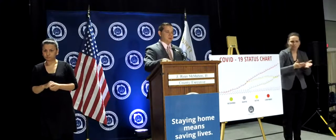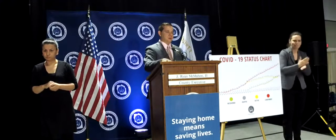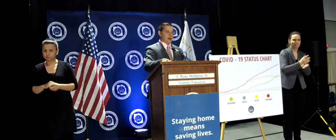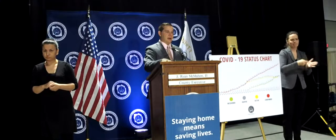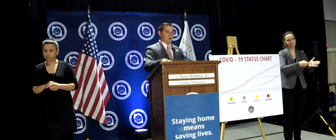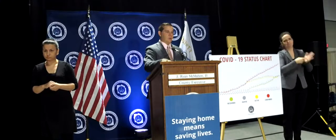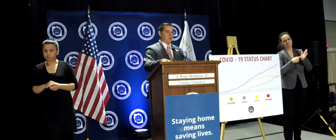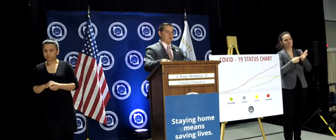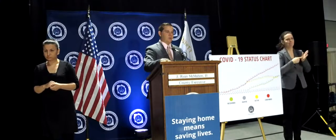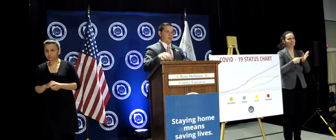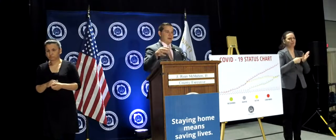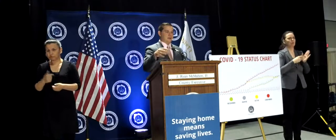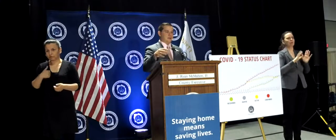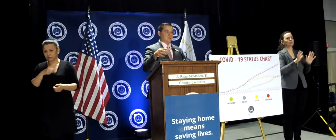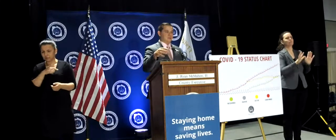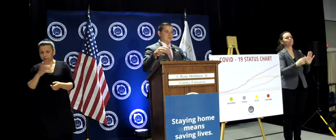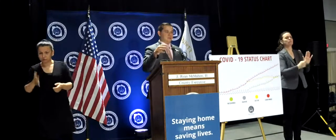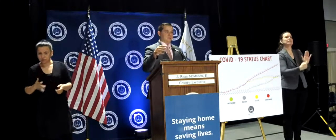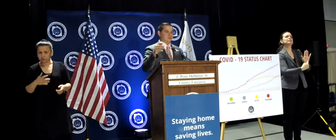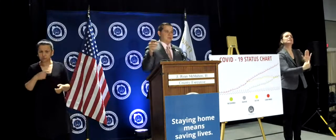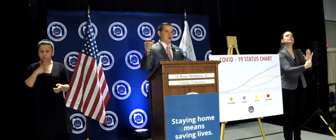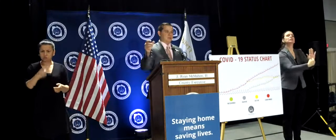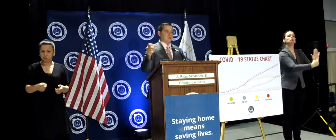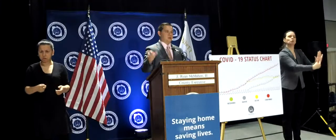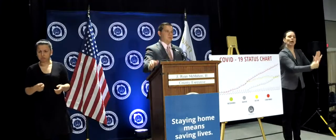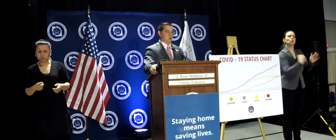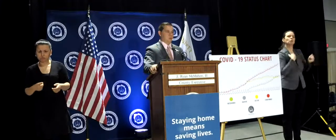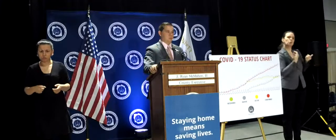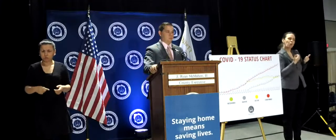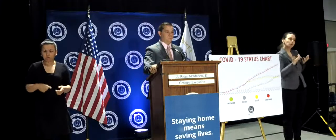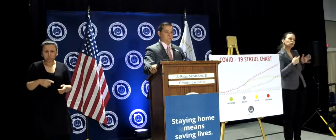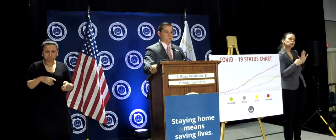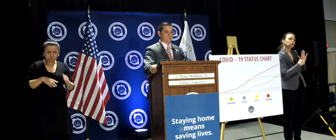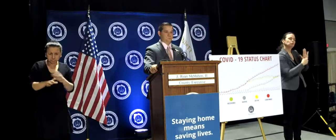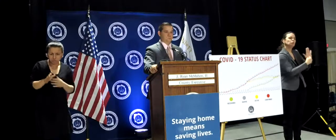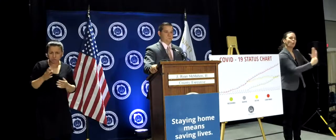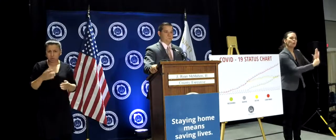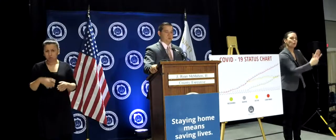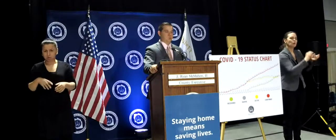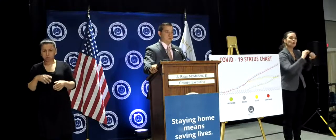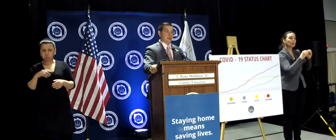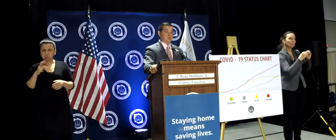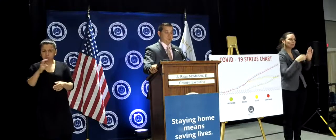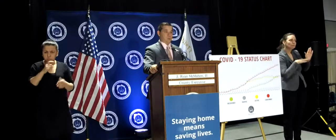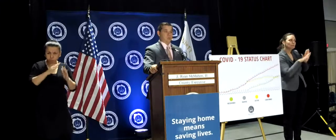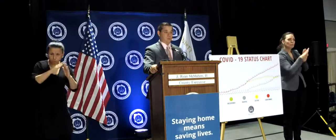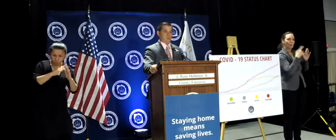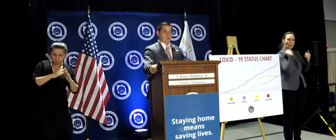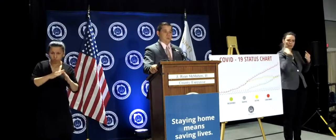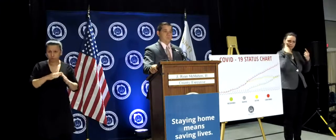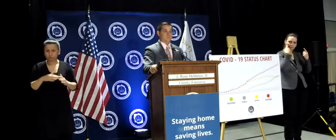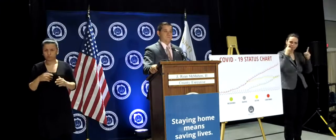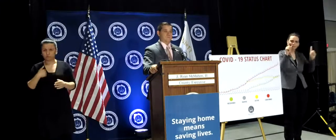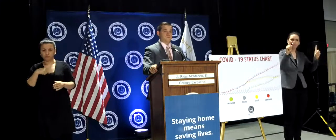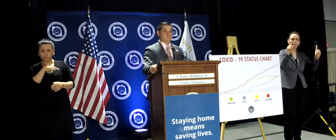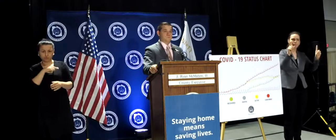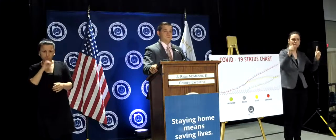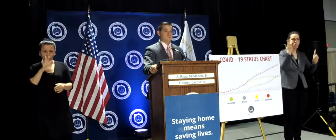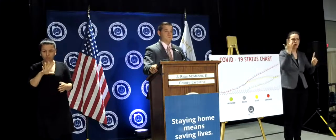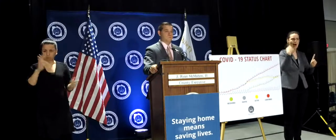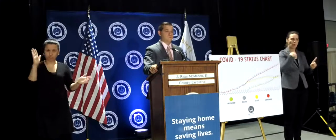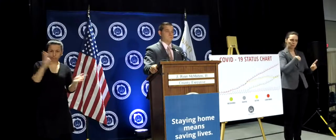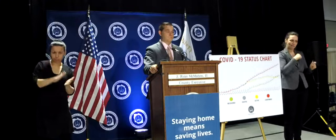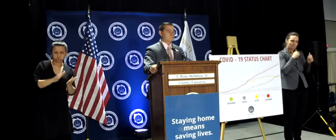strategies that will prevent potential problems down the road. And we want to. We want to.